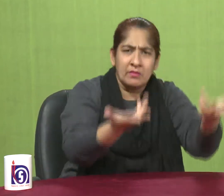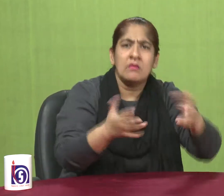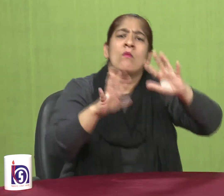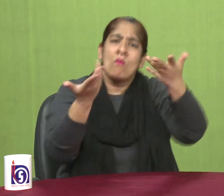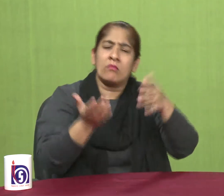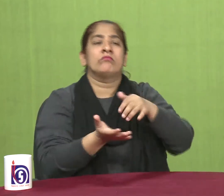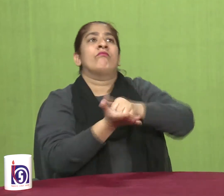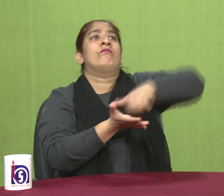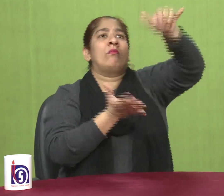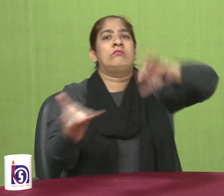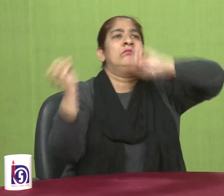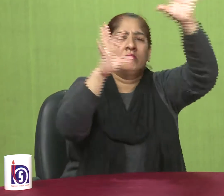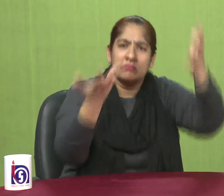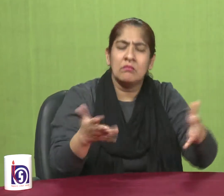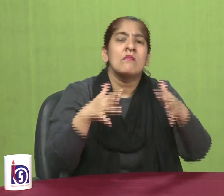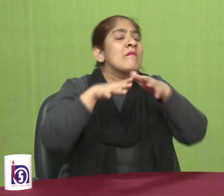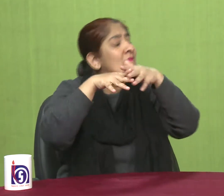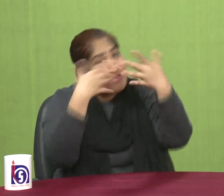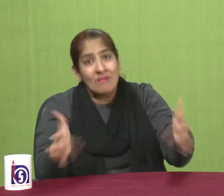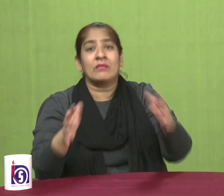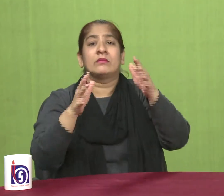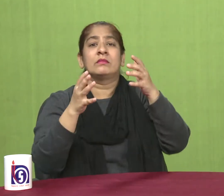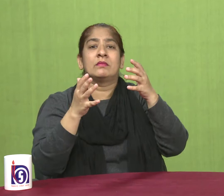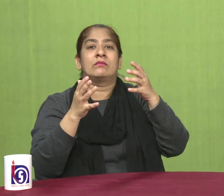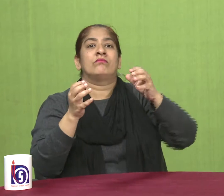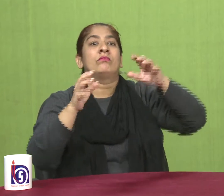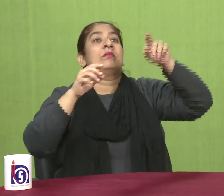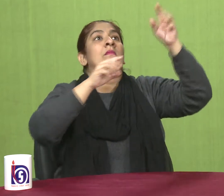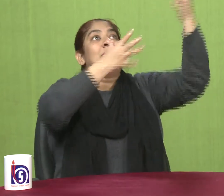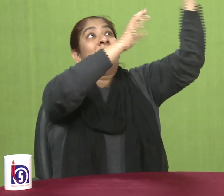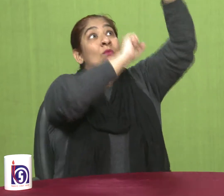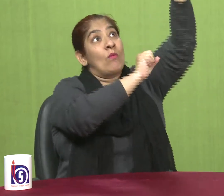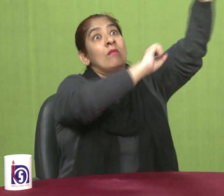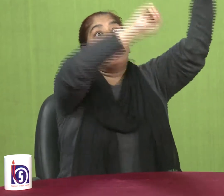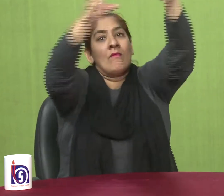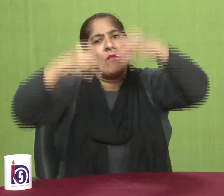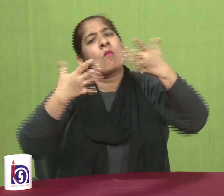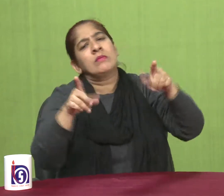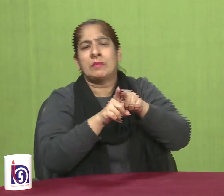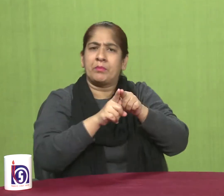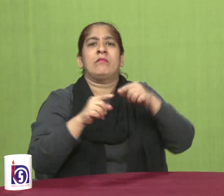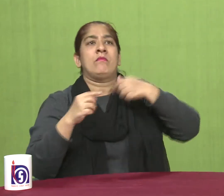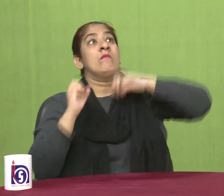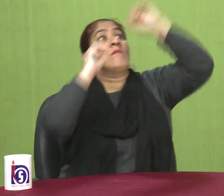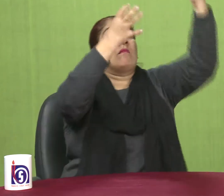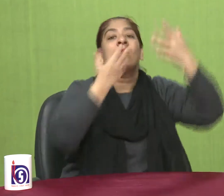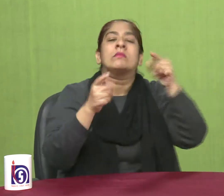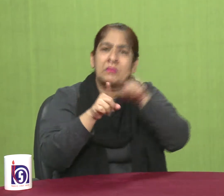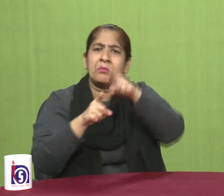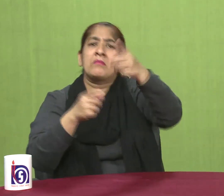is delivering, and the external trade is happening in different kind of ways, be it same day delivery, be